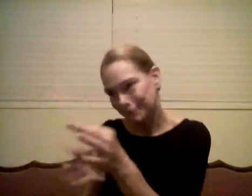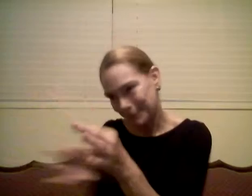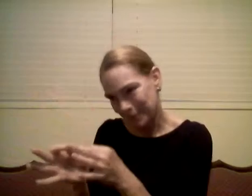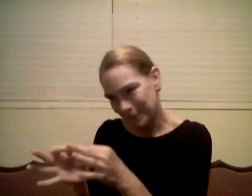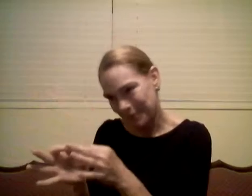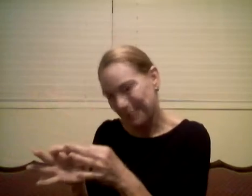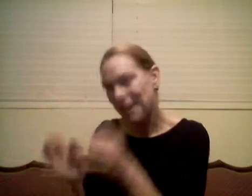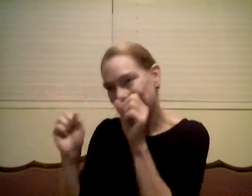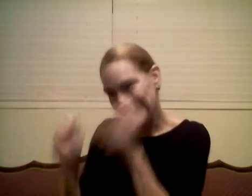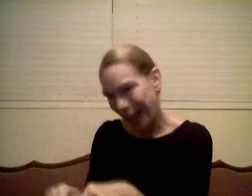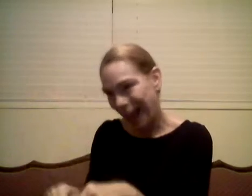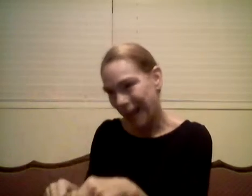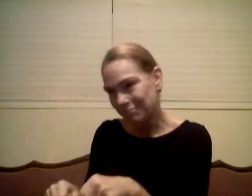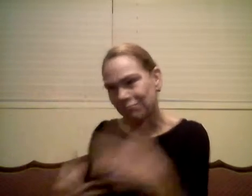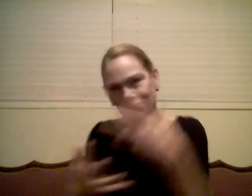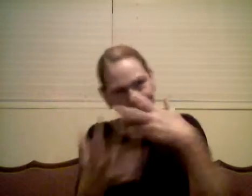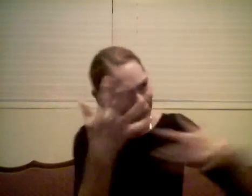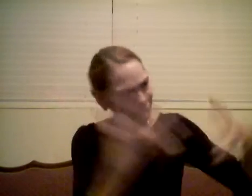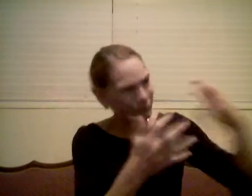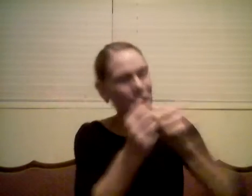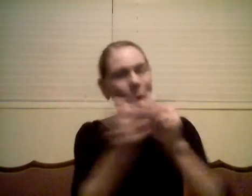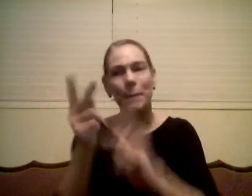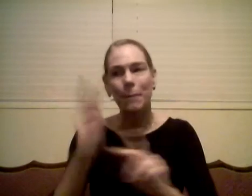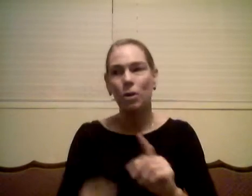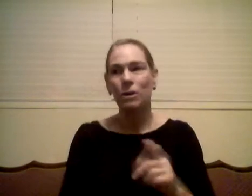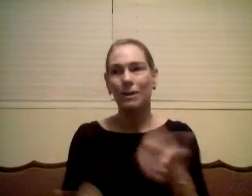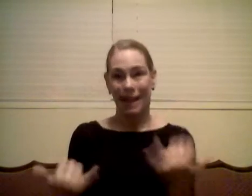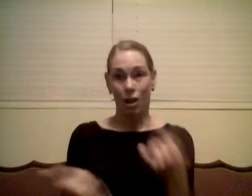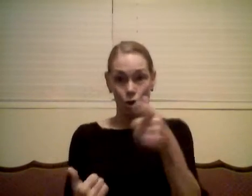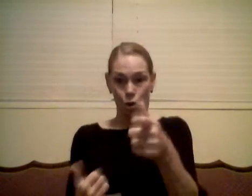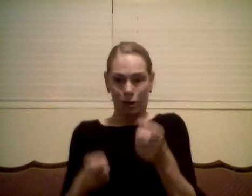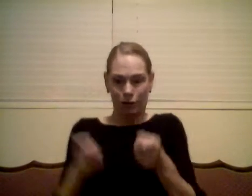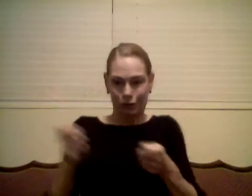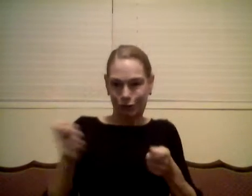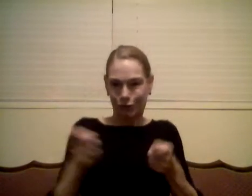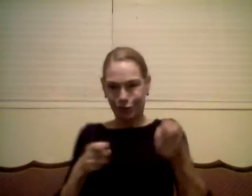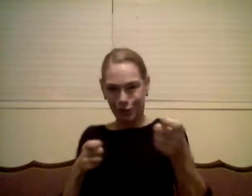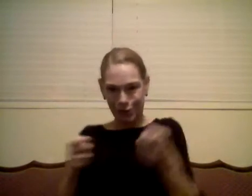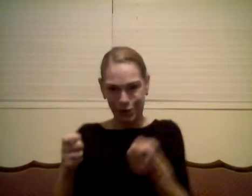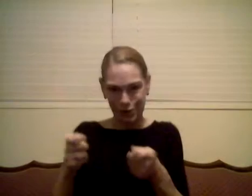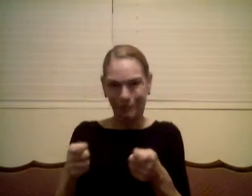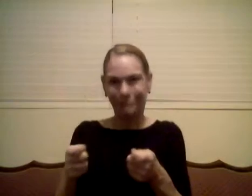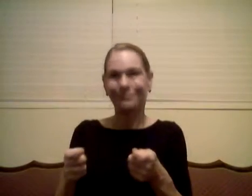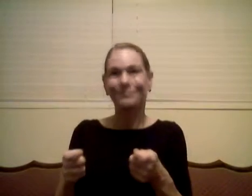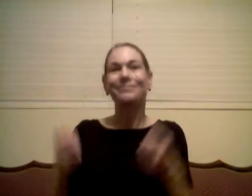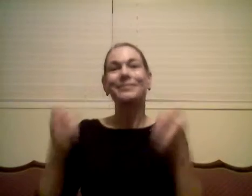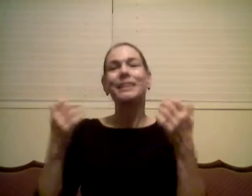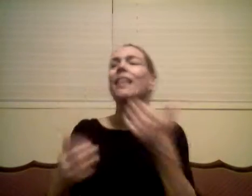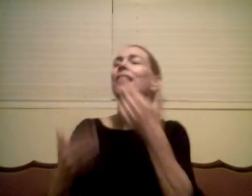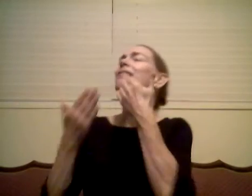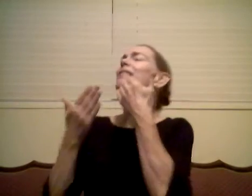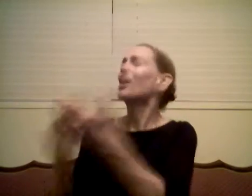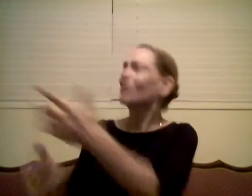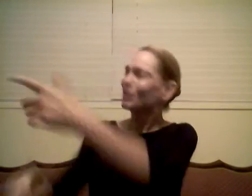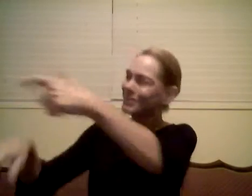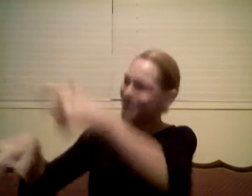I communicate with people. You're in the driver's seat now. And now you can close that interview and say, thank you for your time. I look